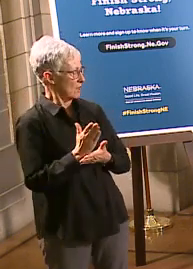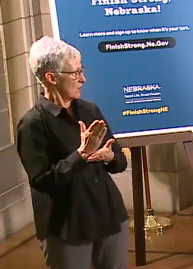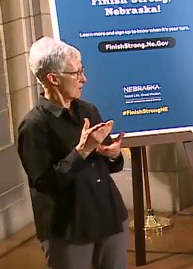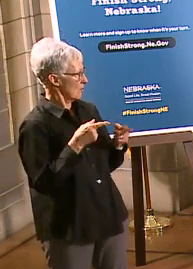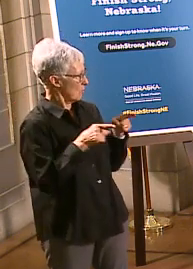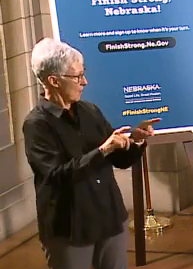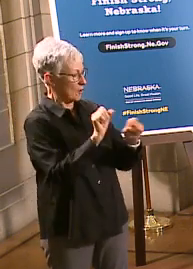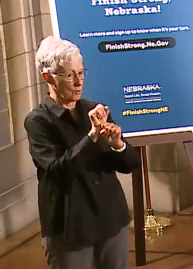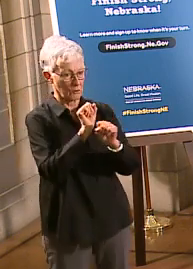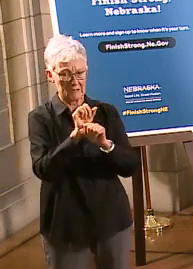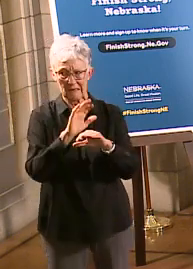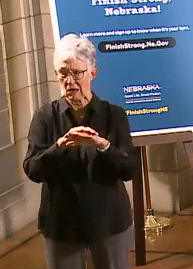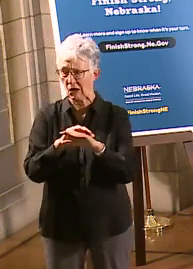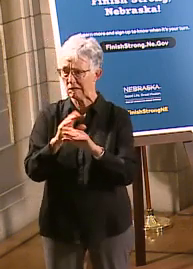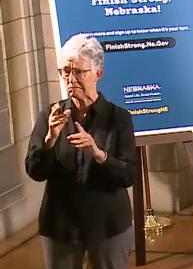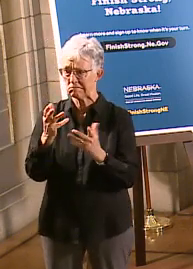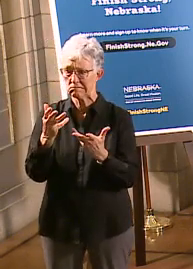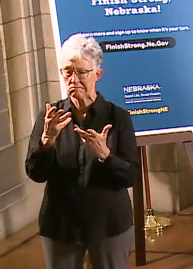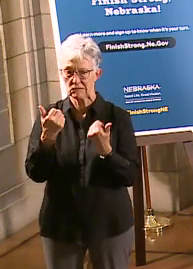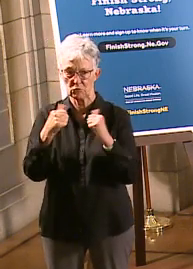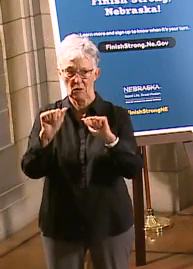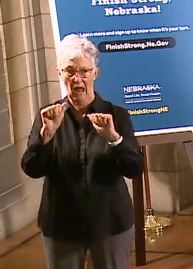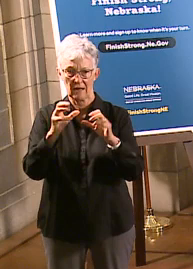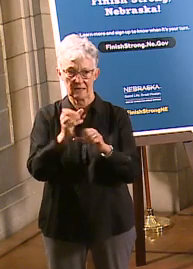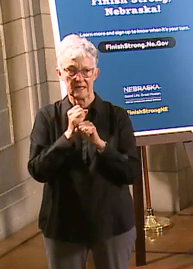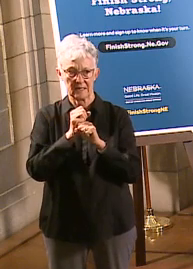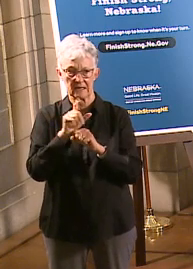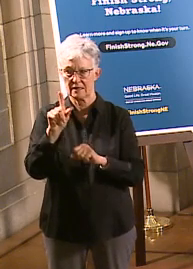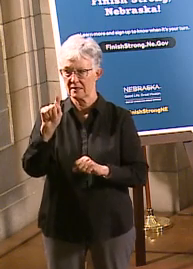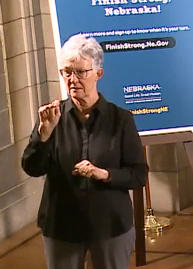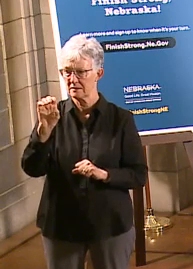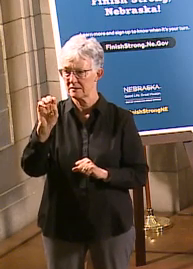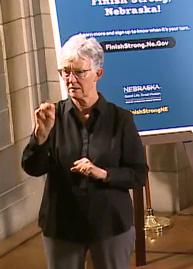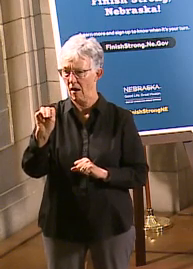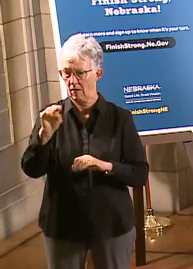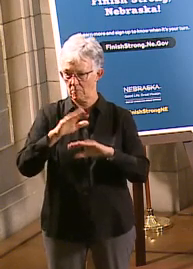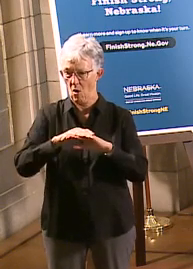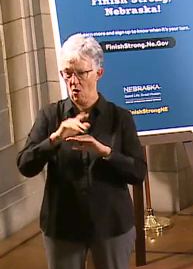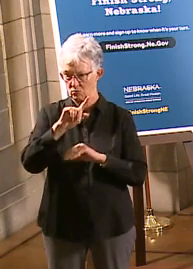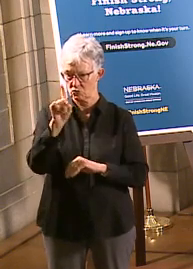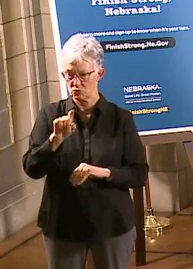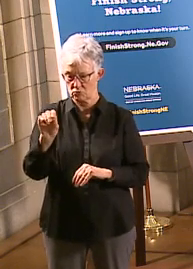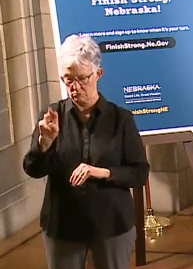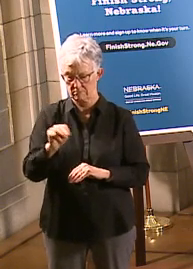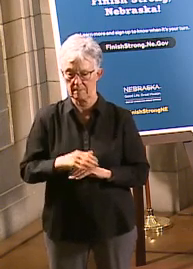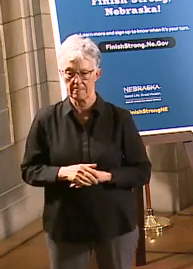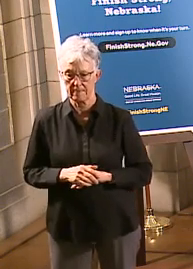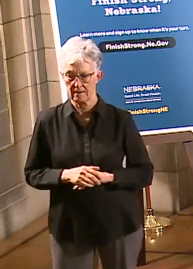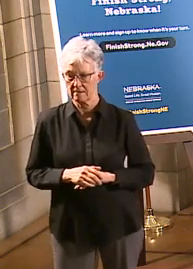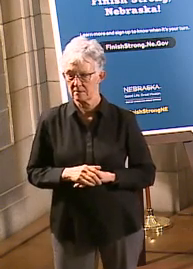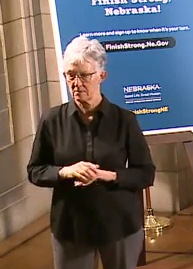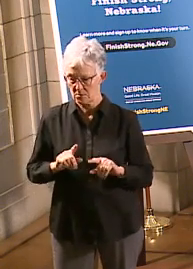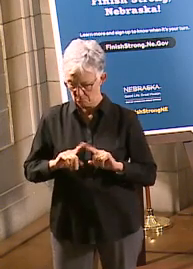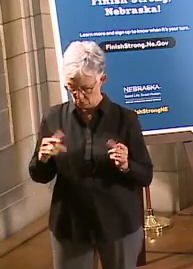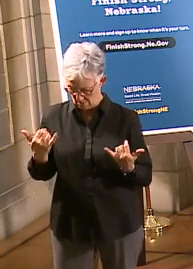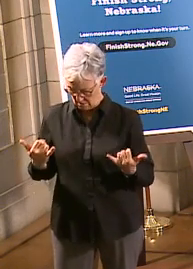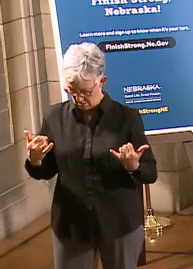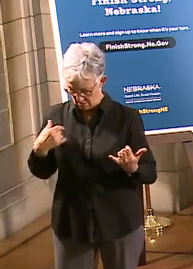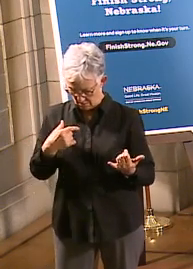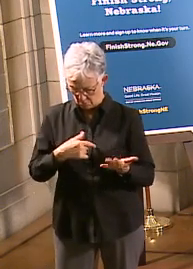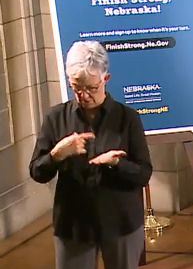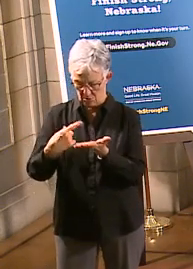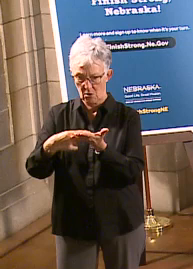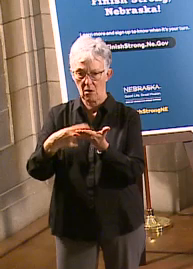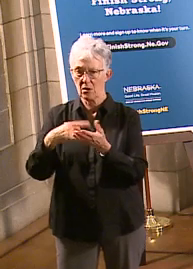Tom back, we're going to go ahead on to our next part of the program, which is talking about the VRAS system, or the system that the state